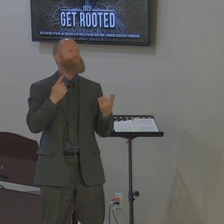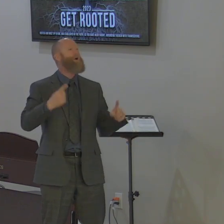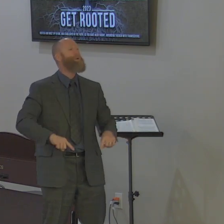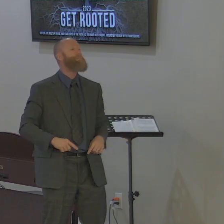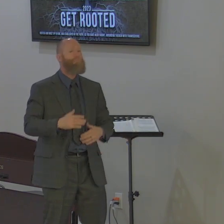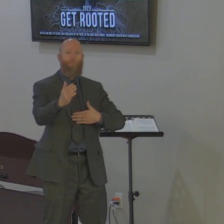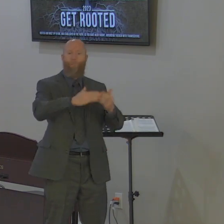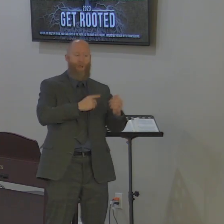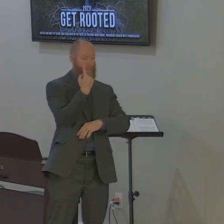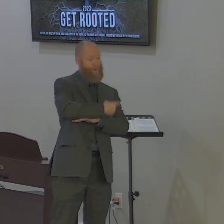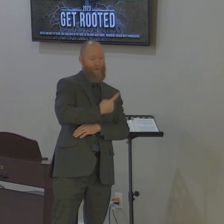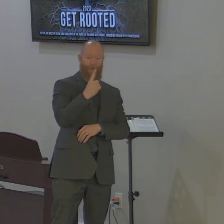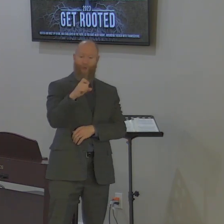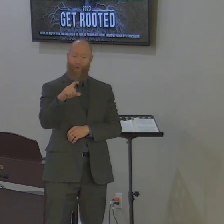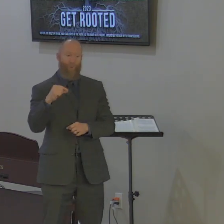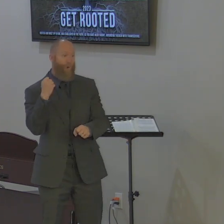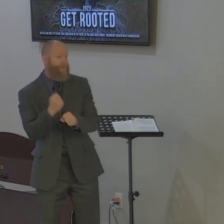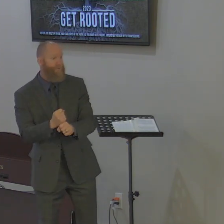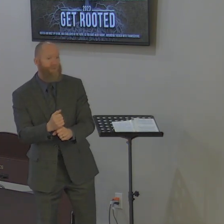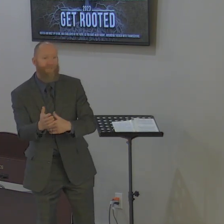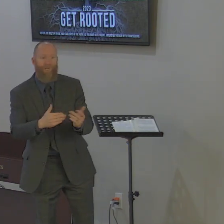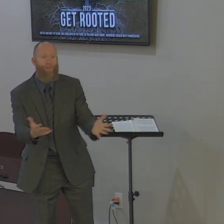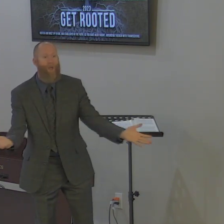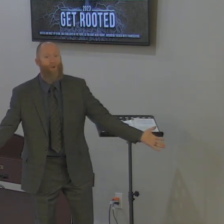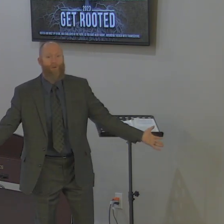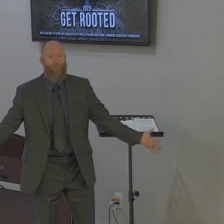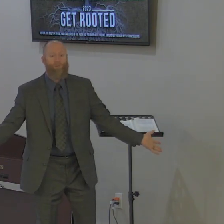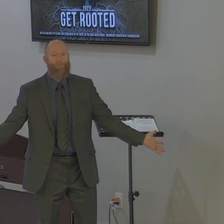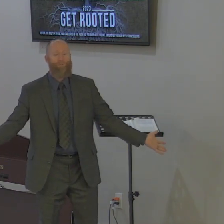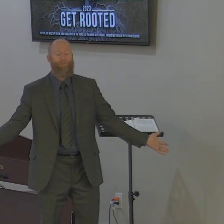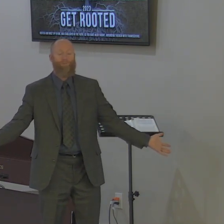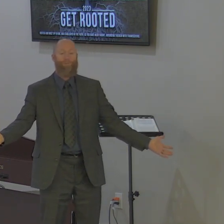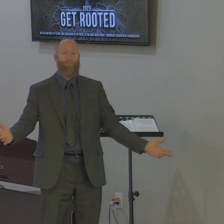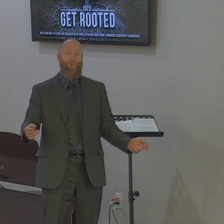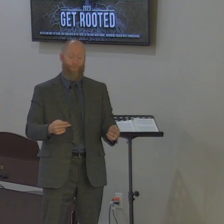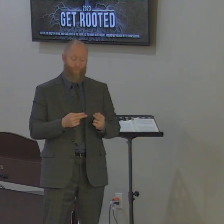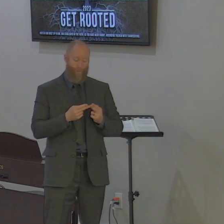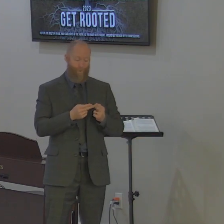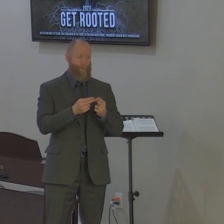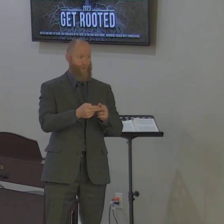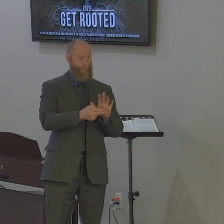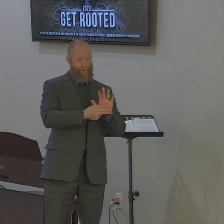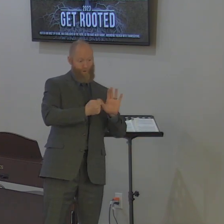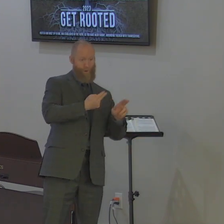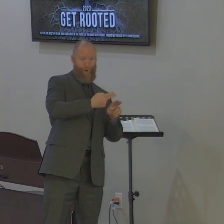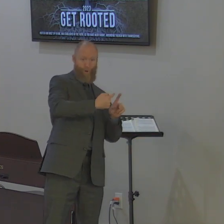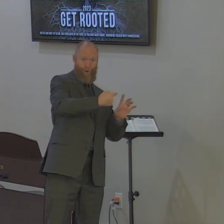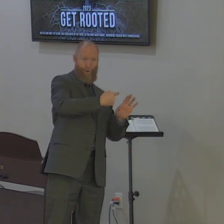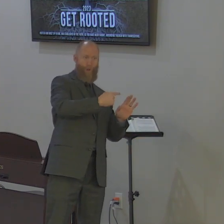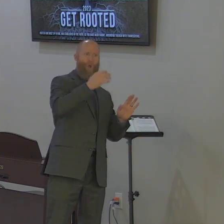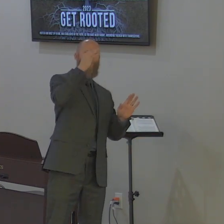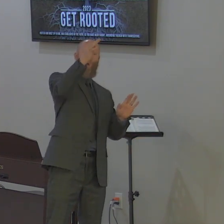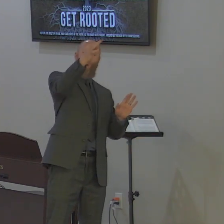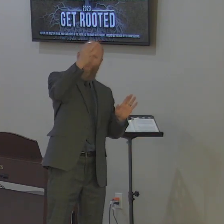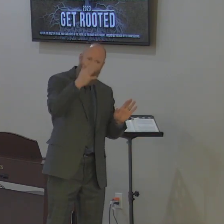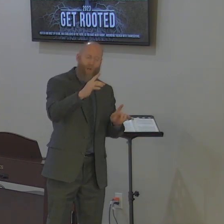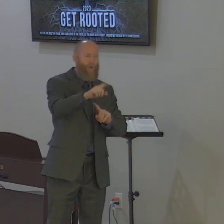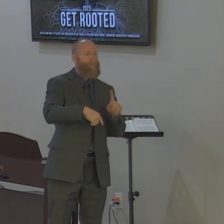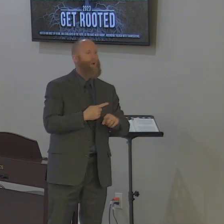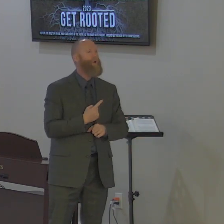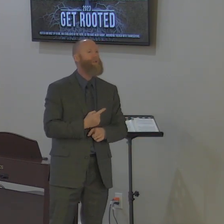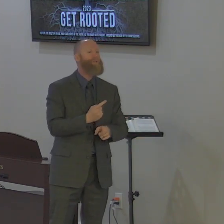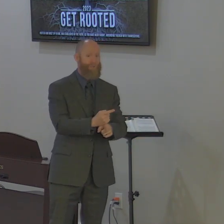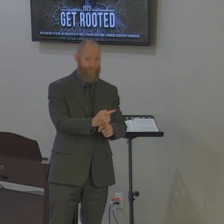Not only that, but Noah is called a preacher of righteousness. So not only did he spend all that